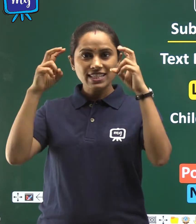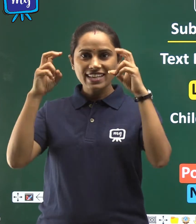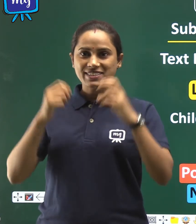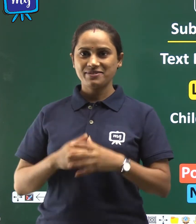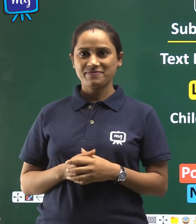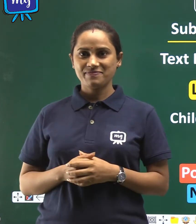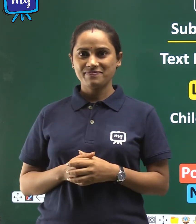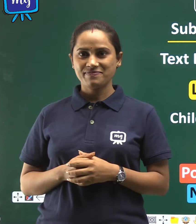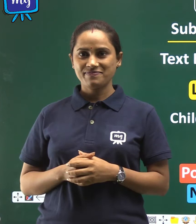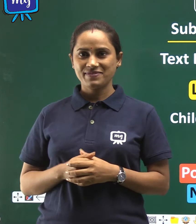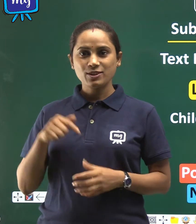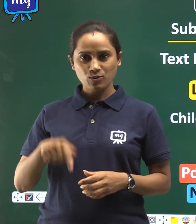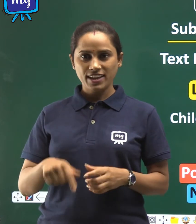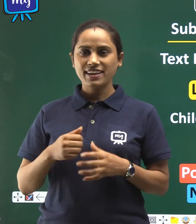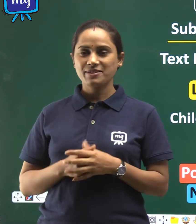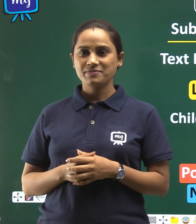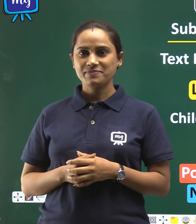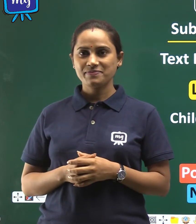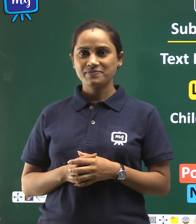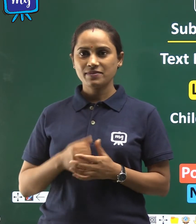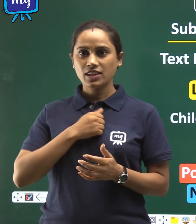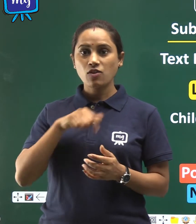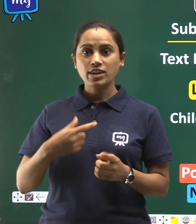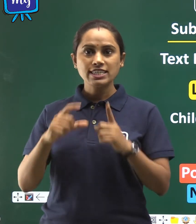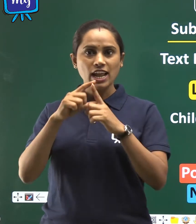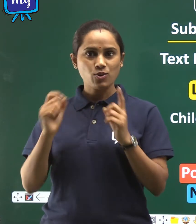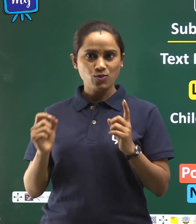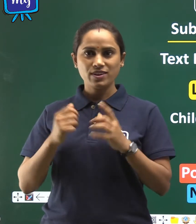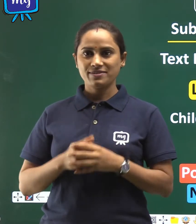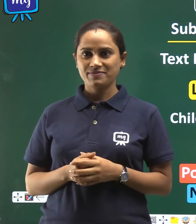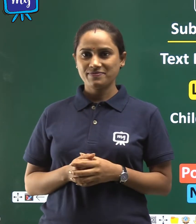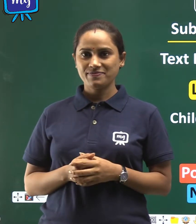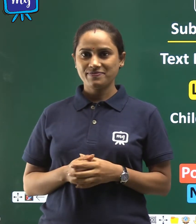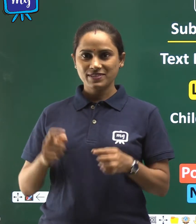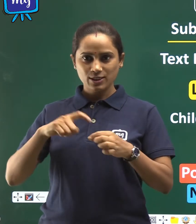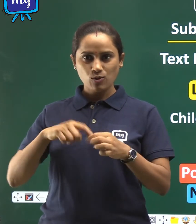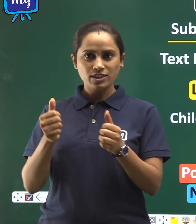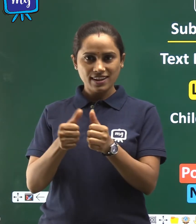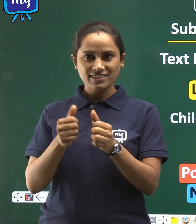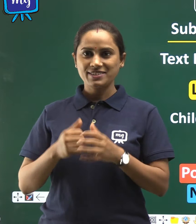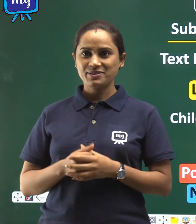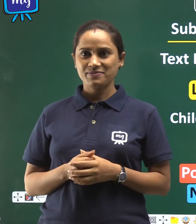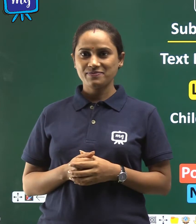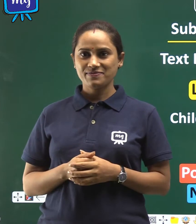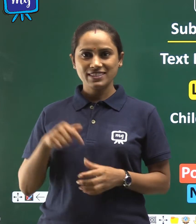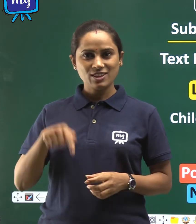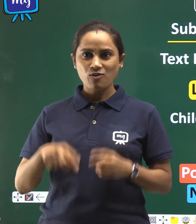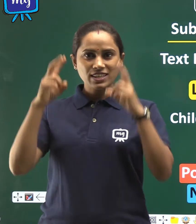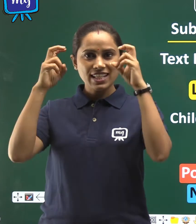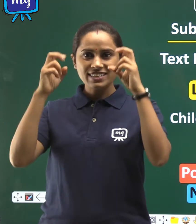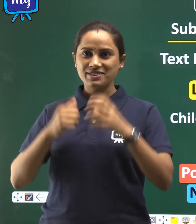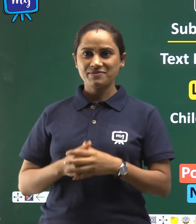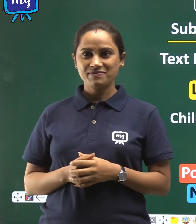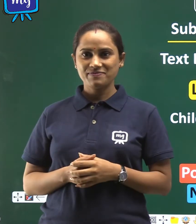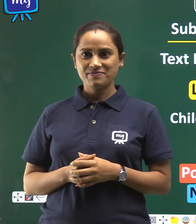lesson. Today, we shall do question answers of this